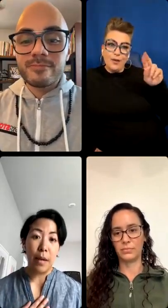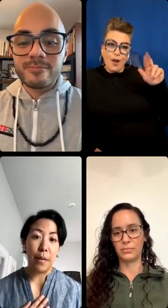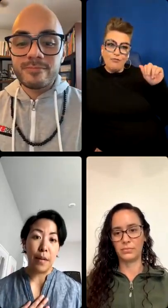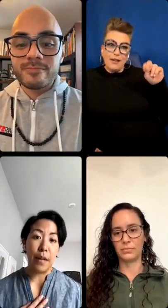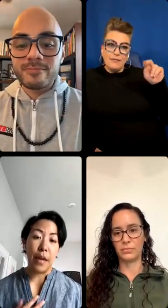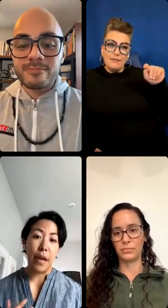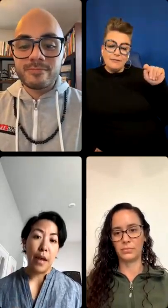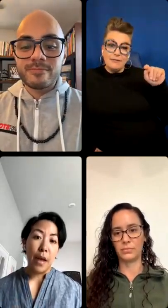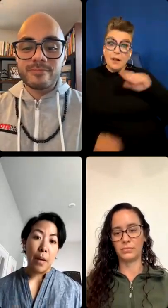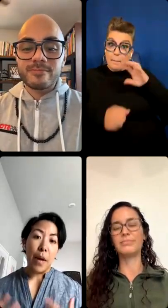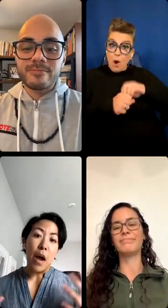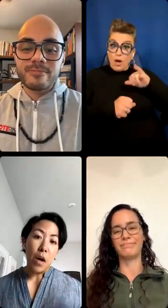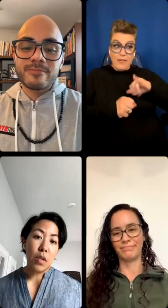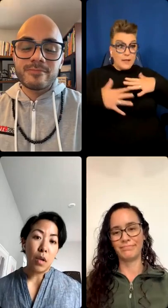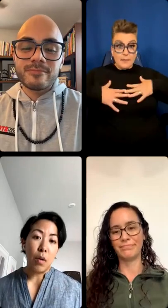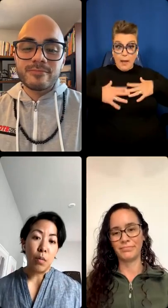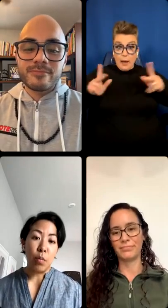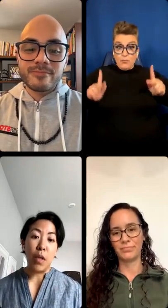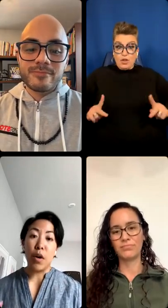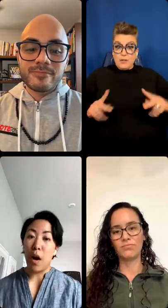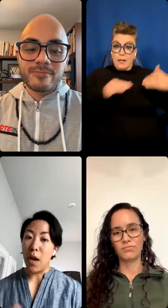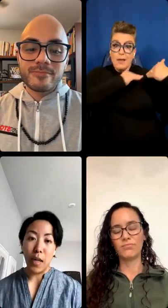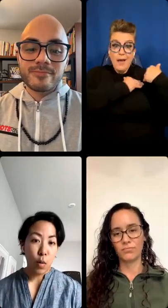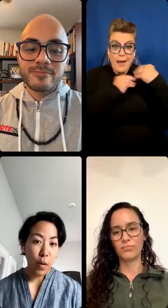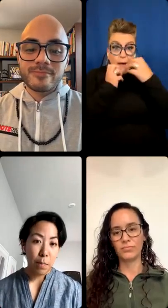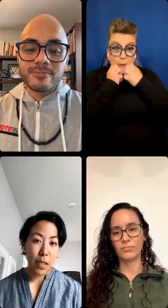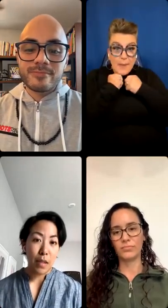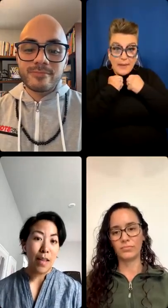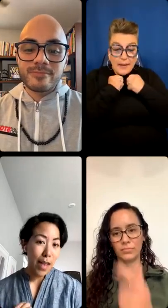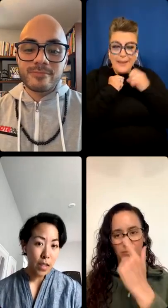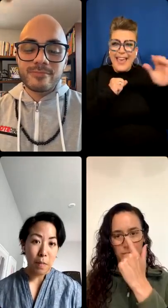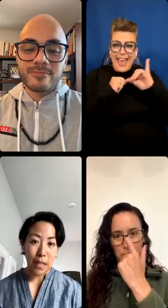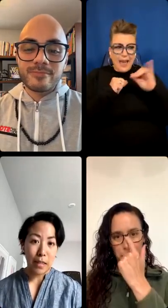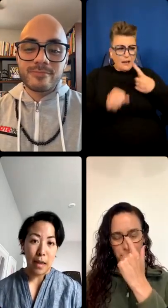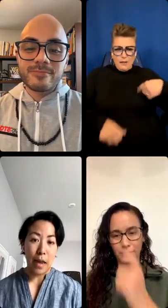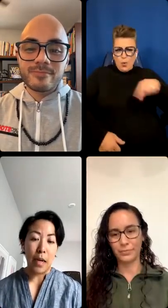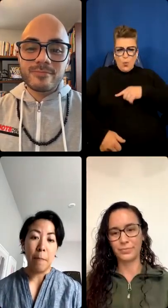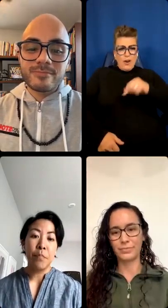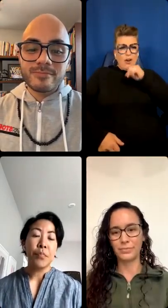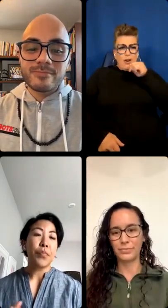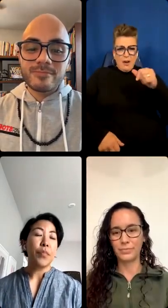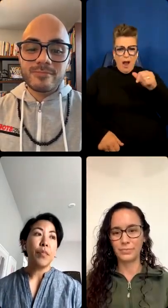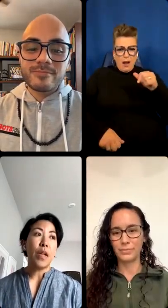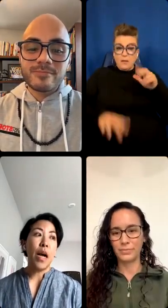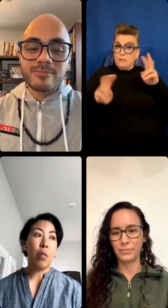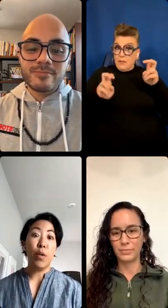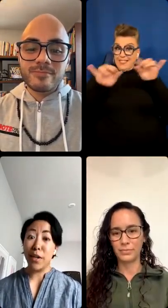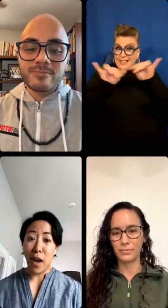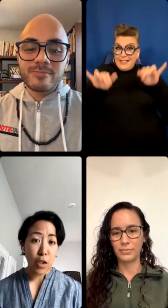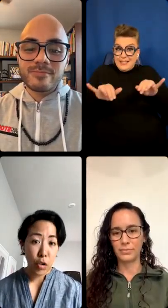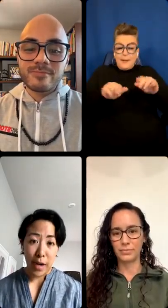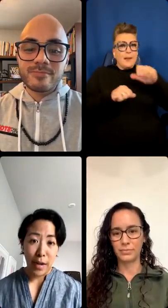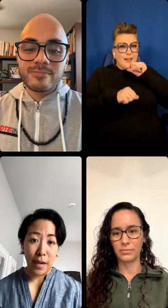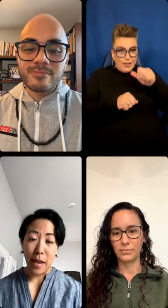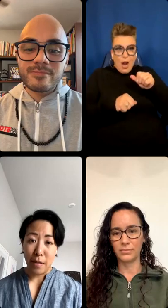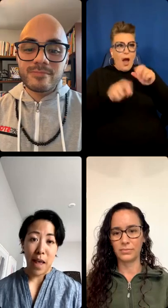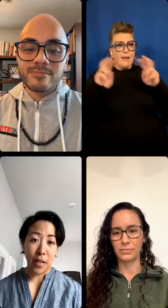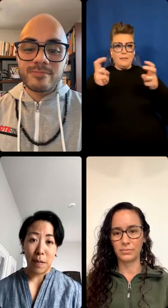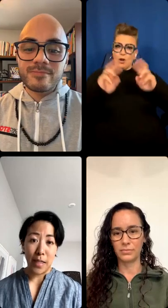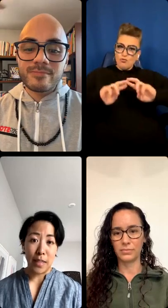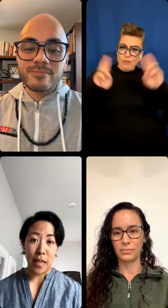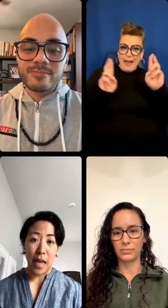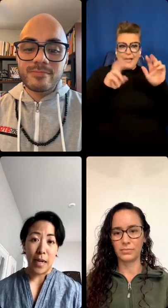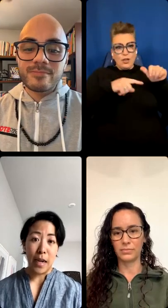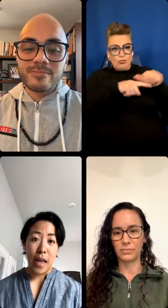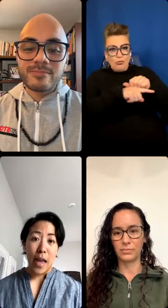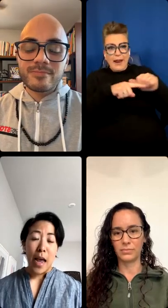personal accountability, but also we are not equipped, and that's by design. We are not trained, and that's